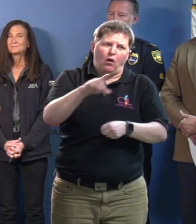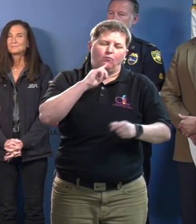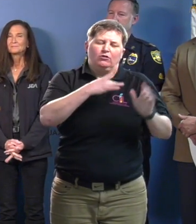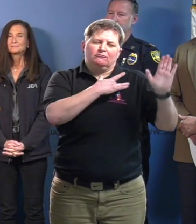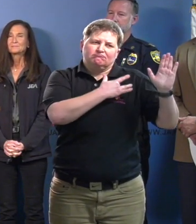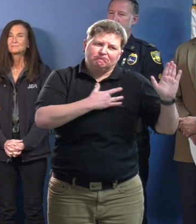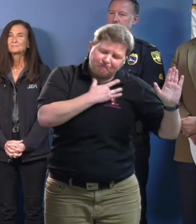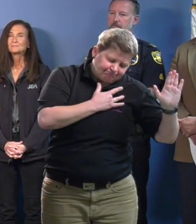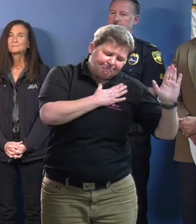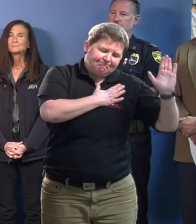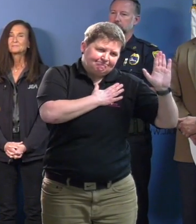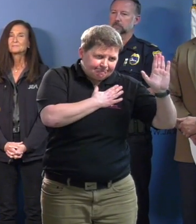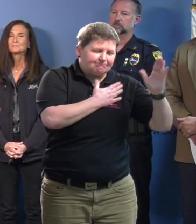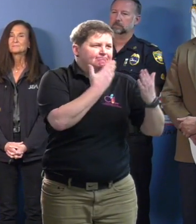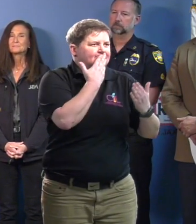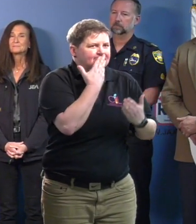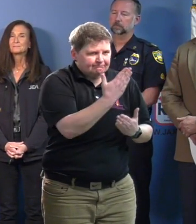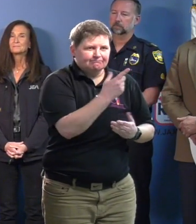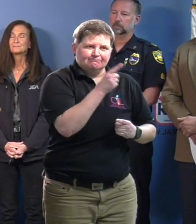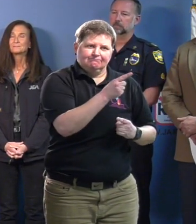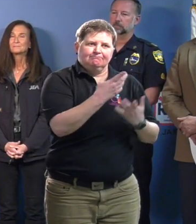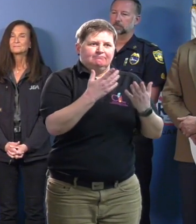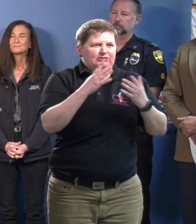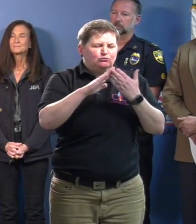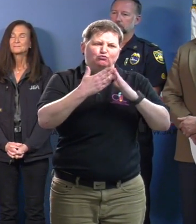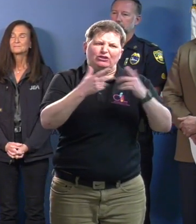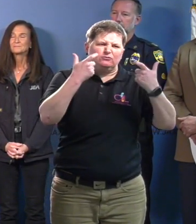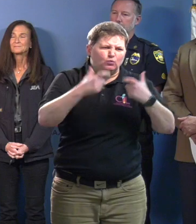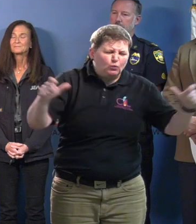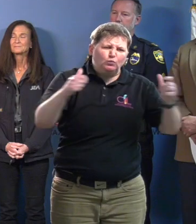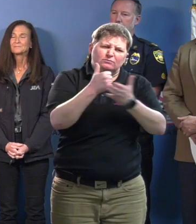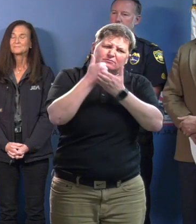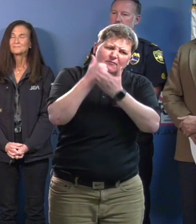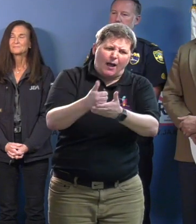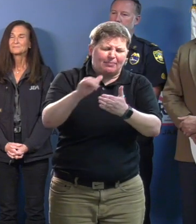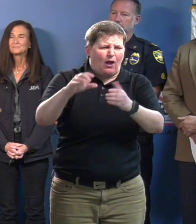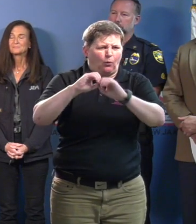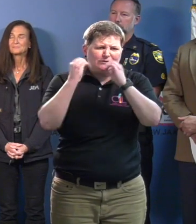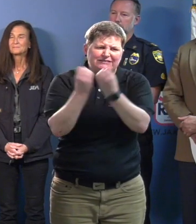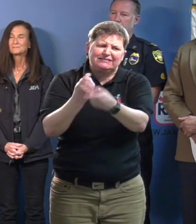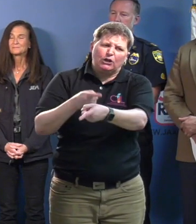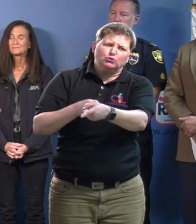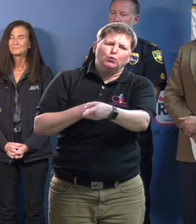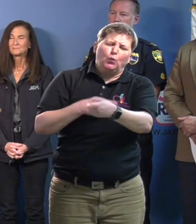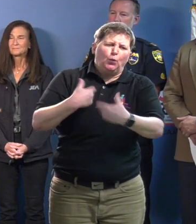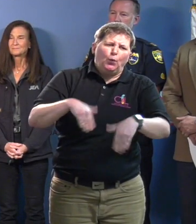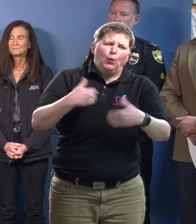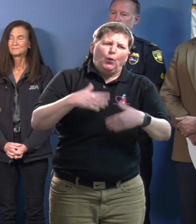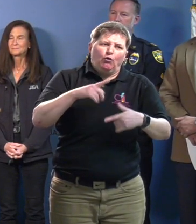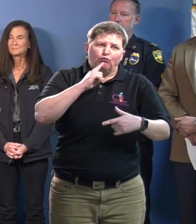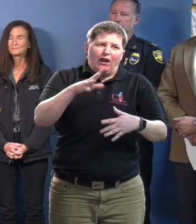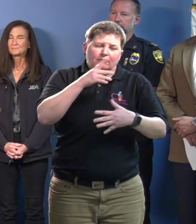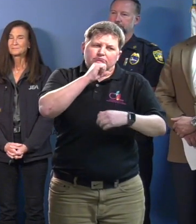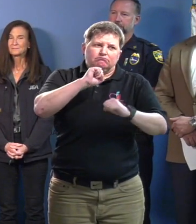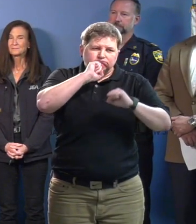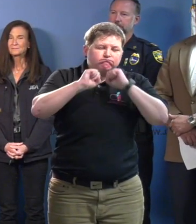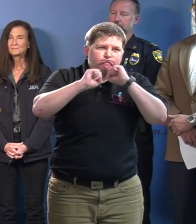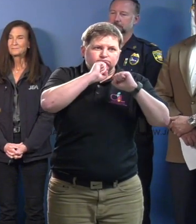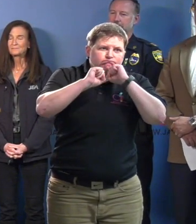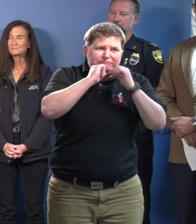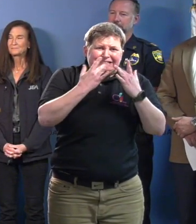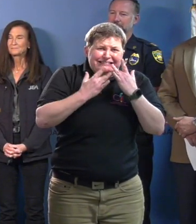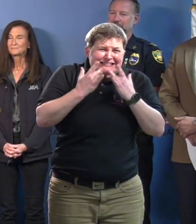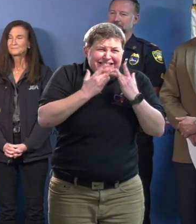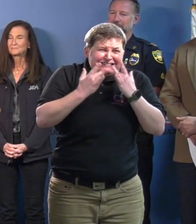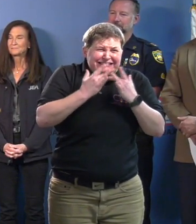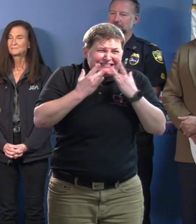So that is a huge help to an organization that is at this point really getting threadbare. So anybody else that wants to jump in and